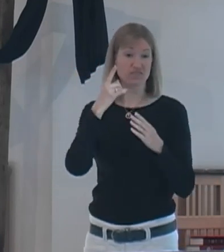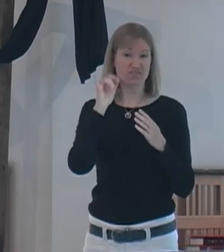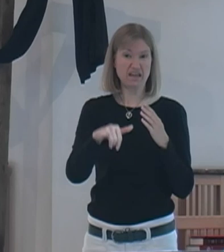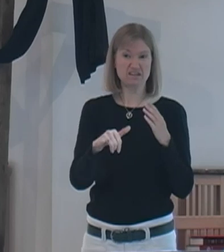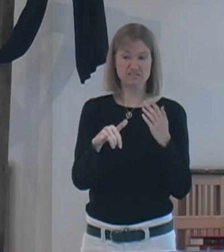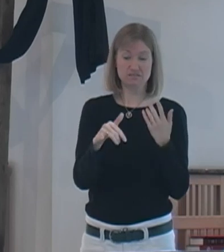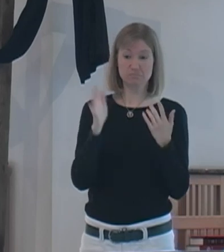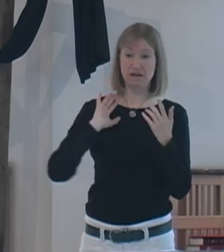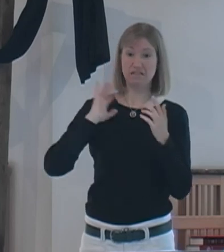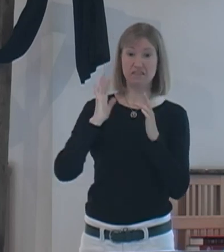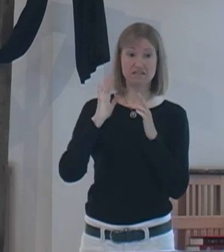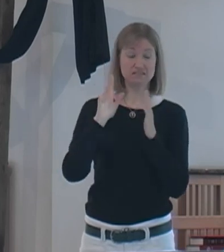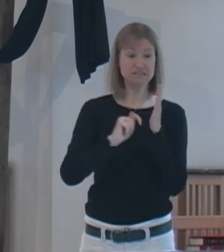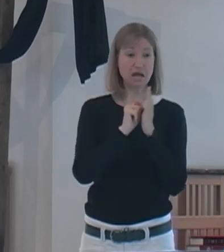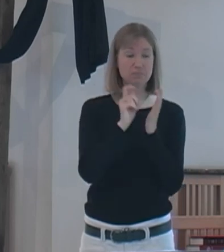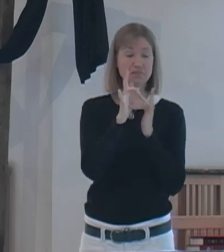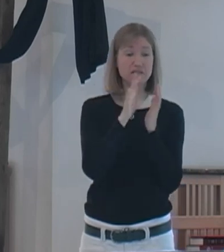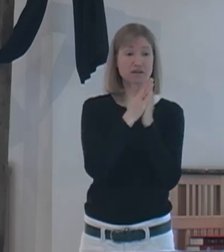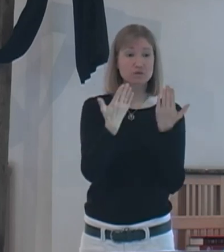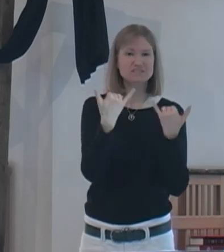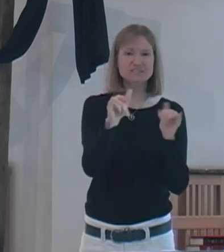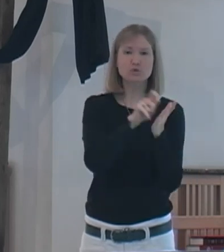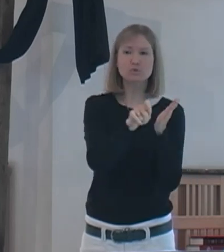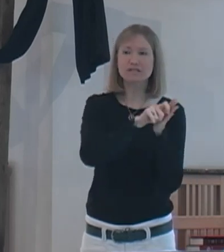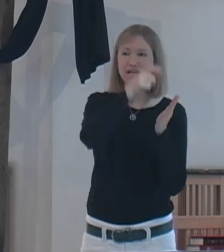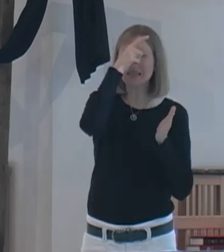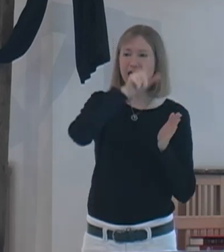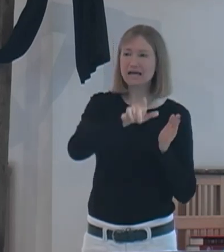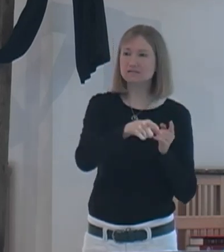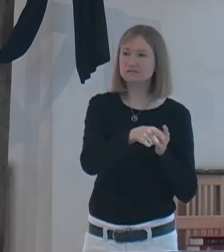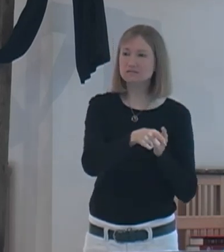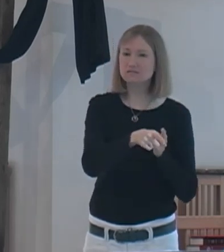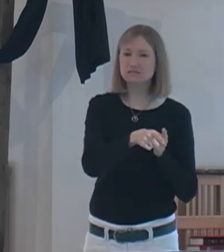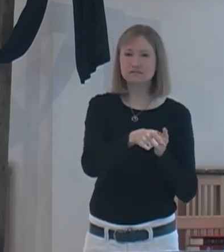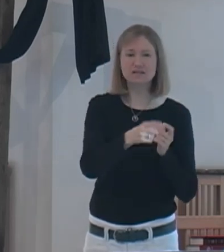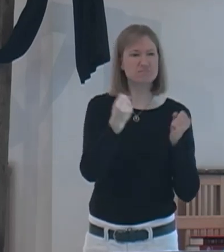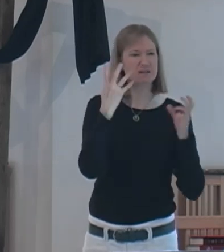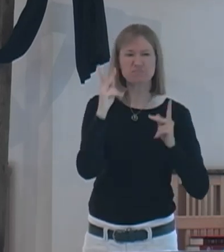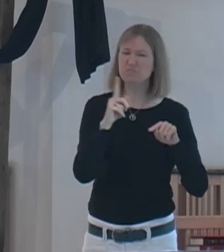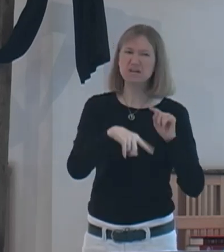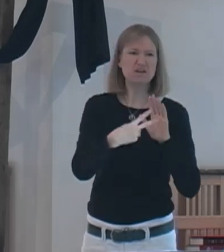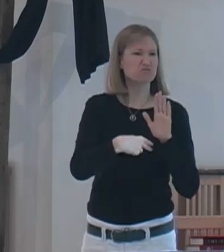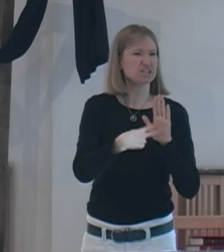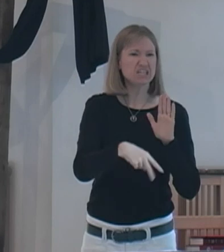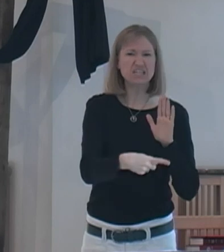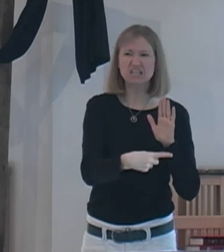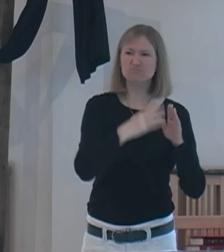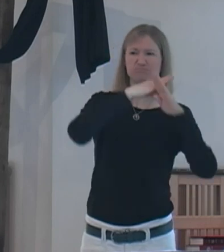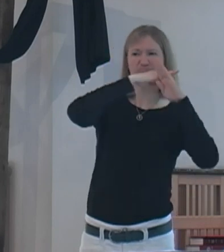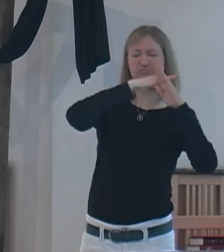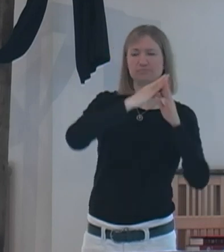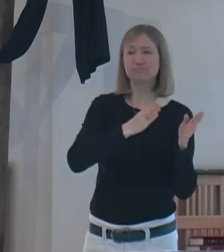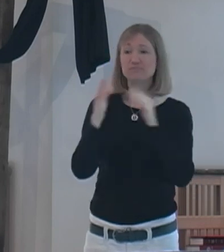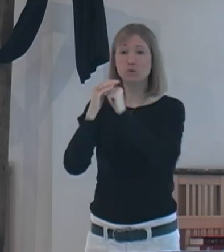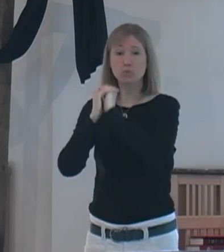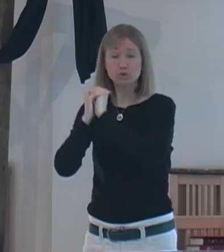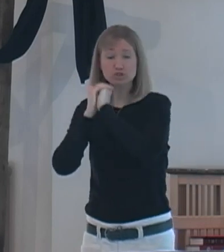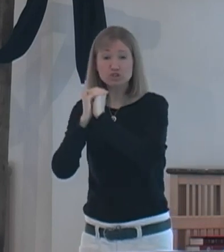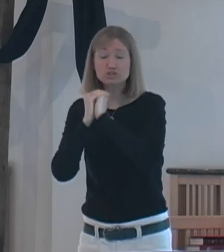still written in Latin, a language which very few could read. Worship services were conducted in Latin,